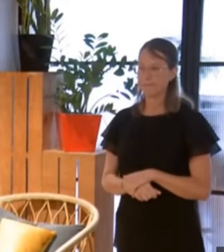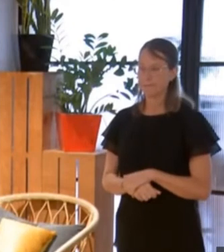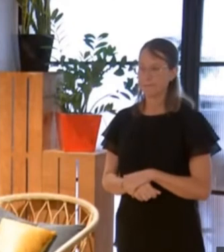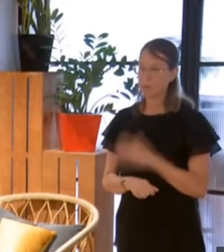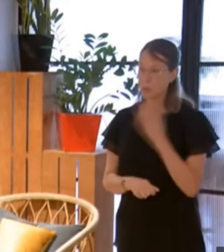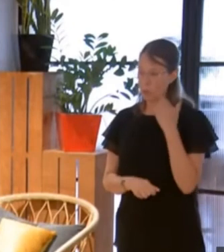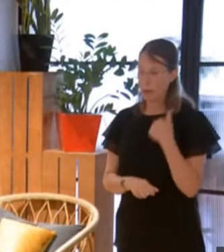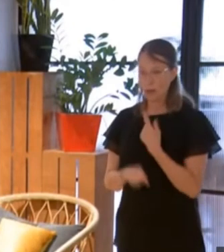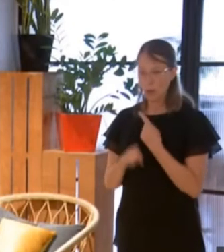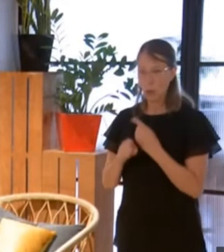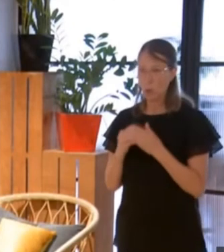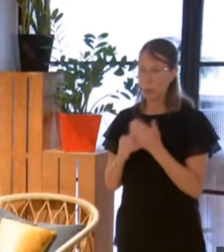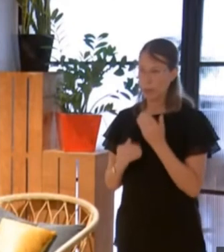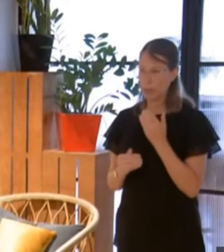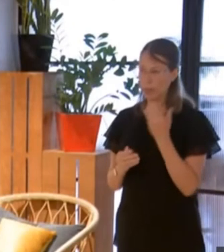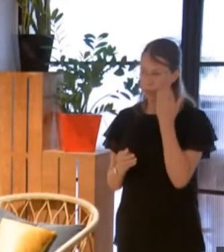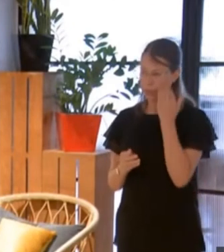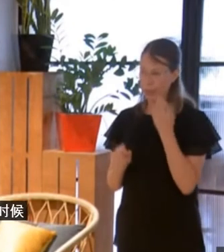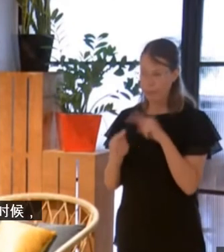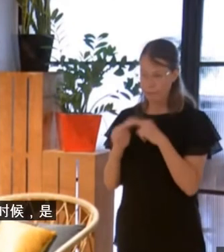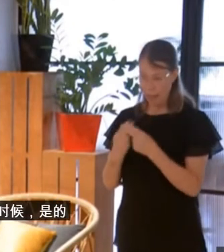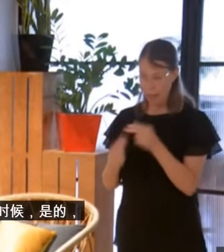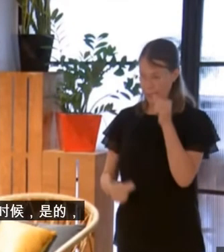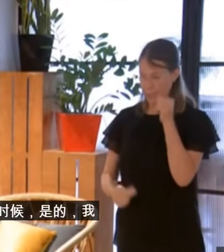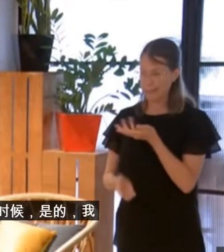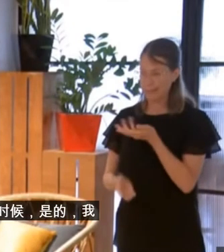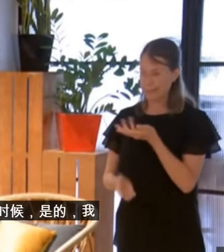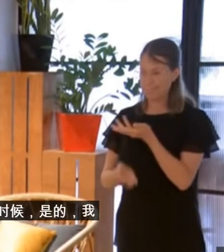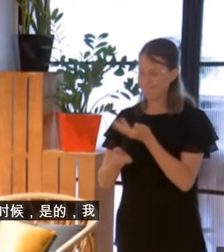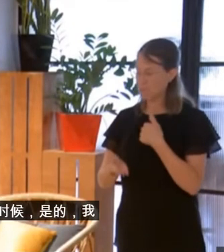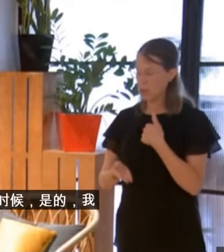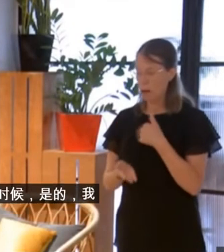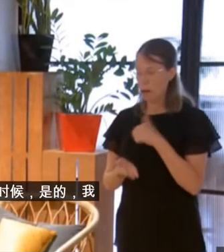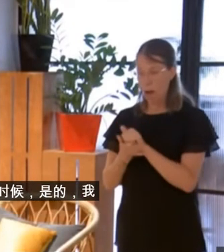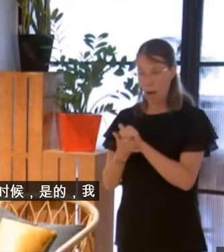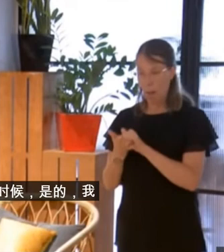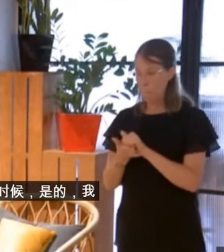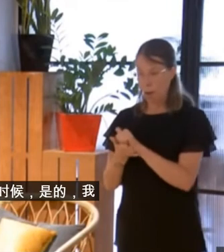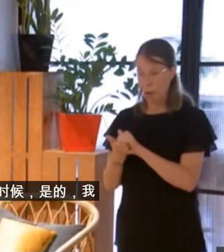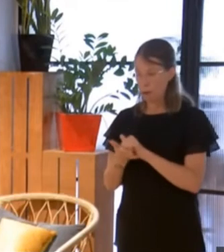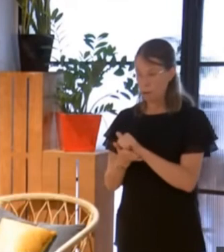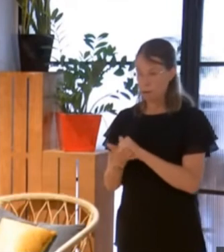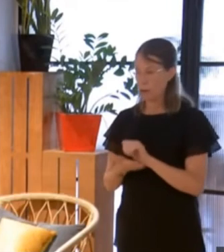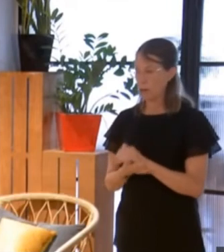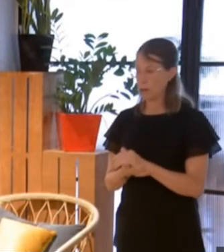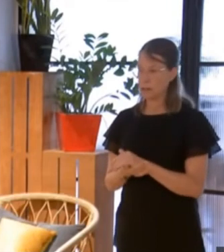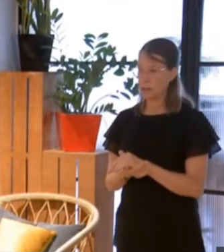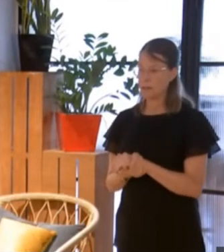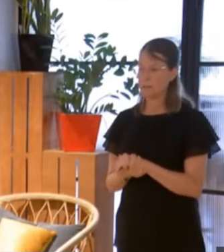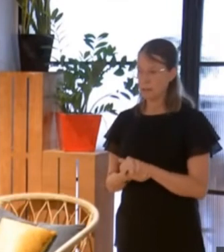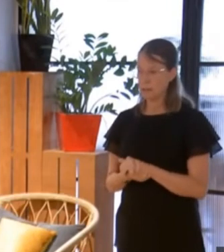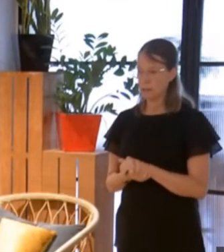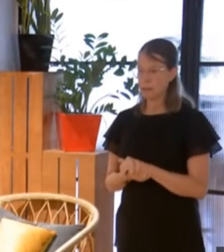when I spoke to the family yesterday, I apologise unreservedly on behalf of the government.